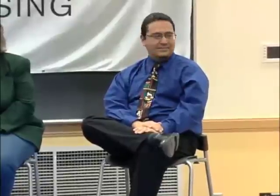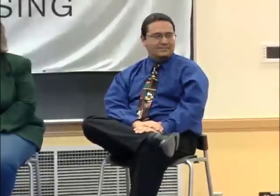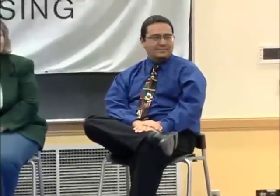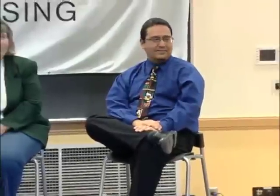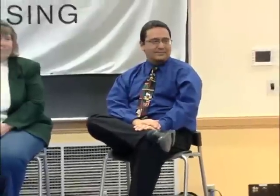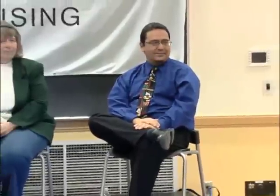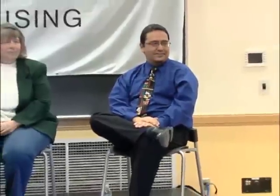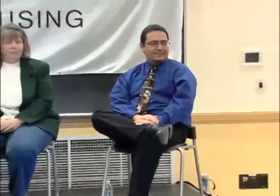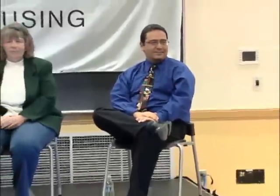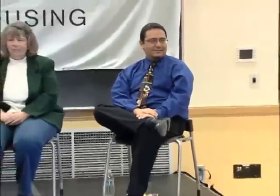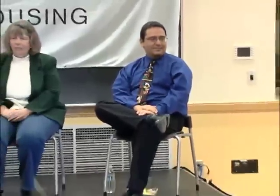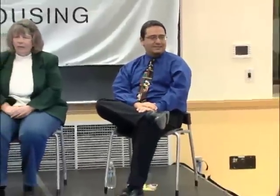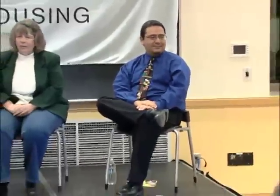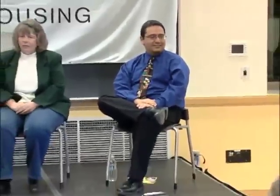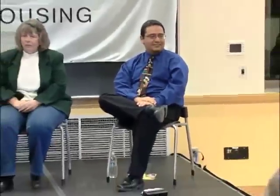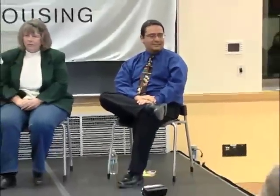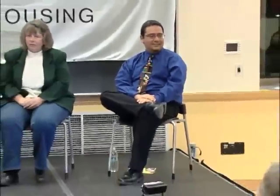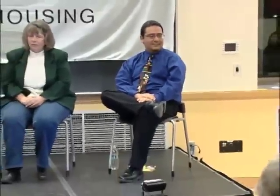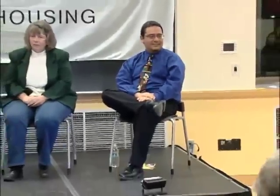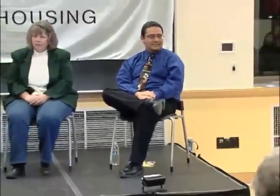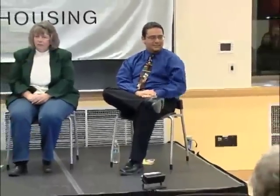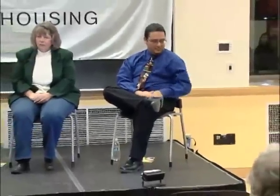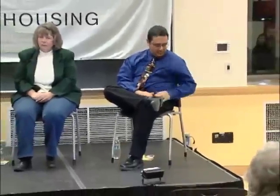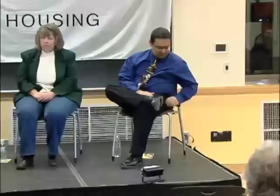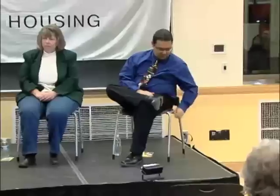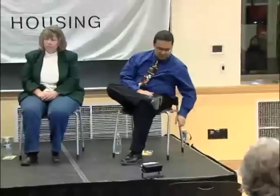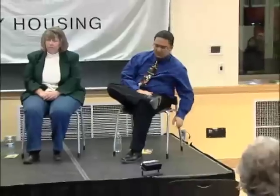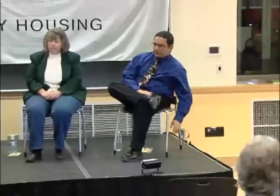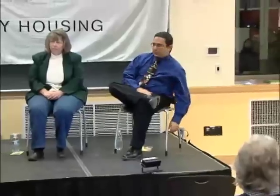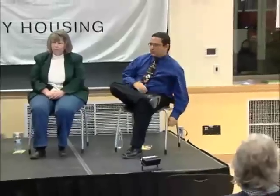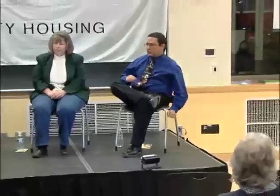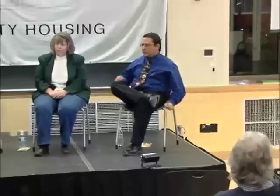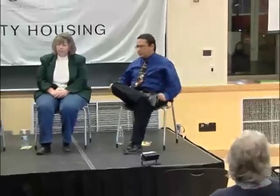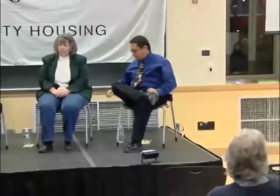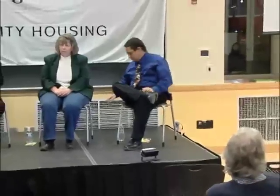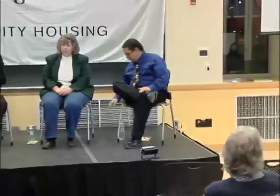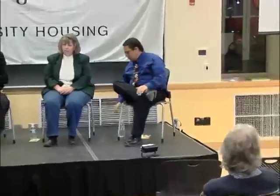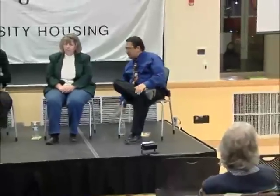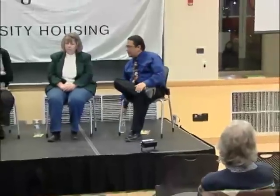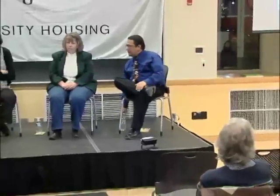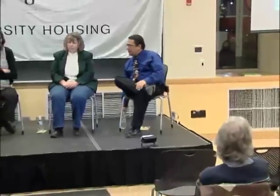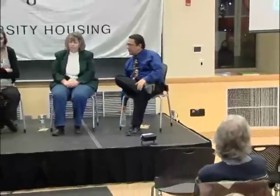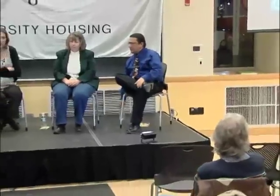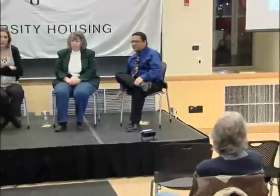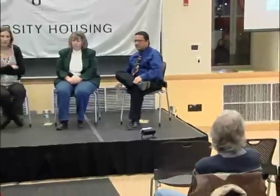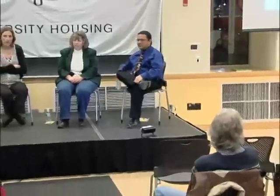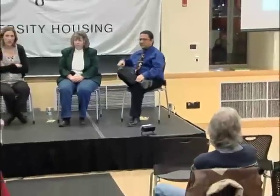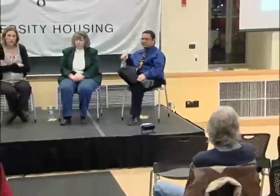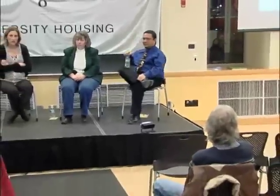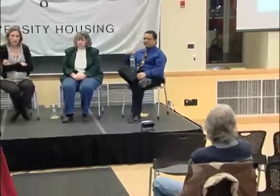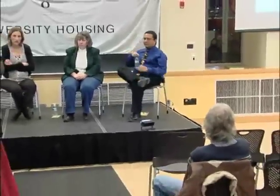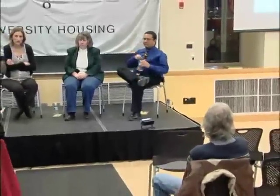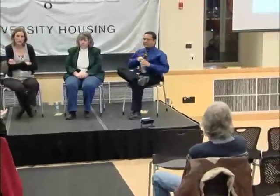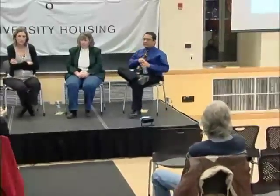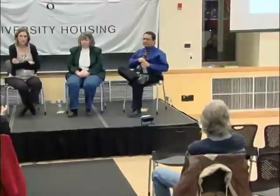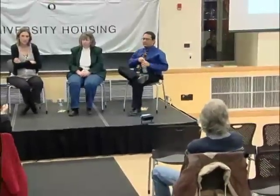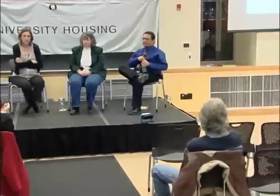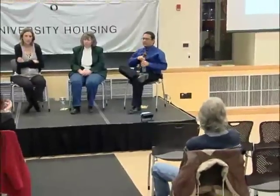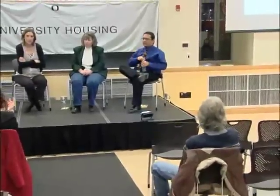Do you think that it's important to, for people who are looking at ASL poetry or citing poetry to